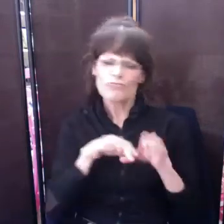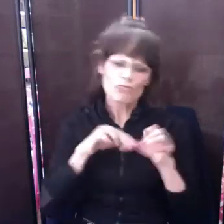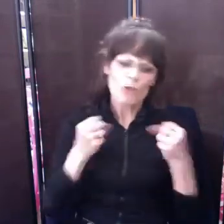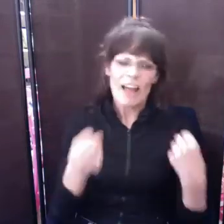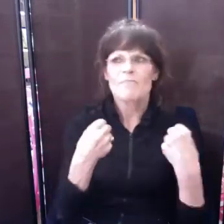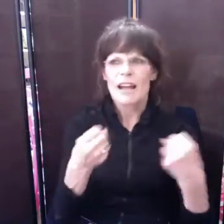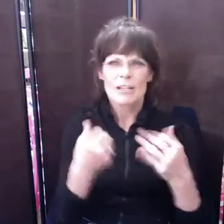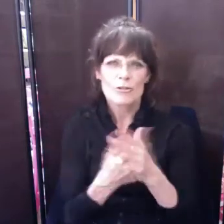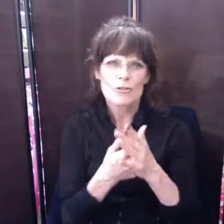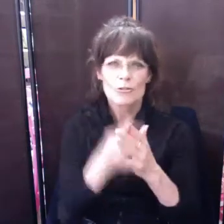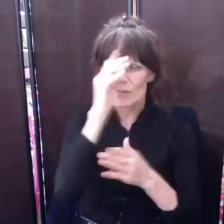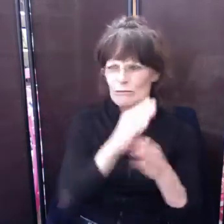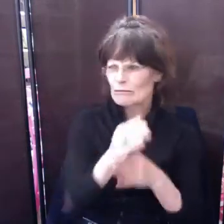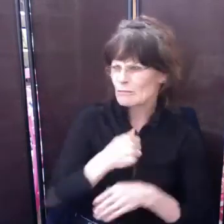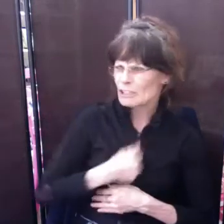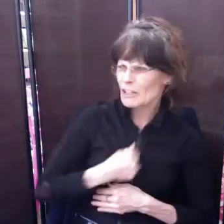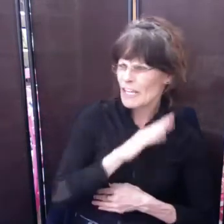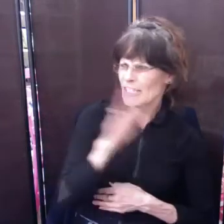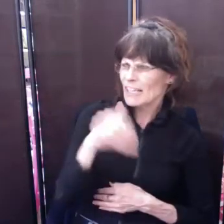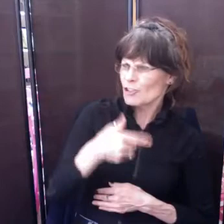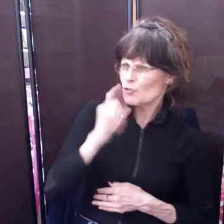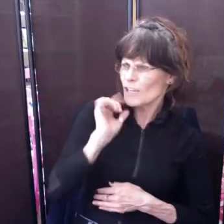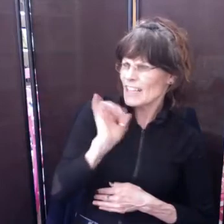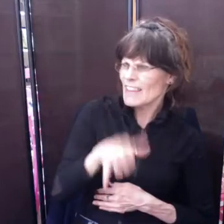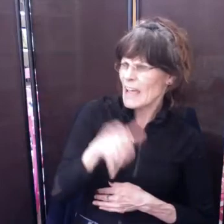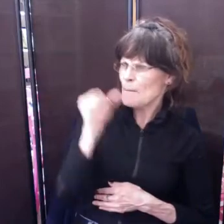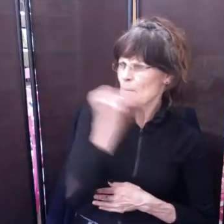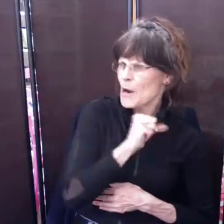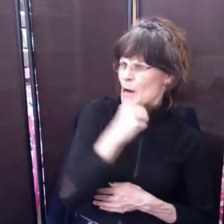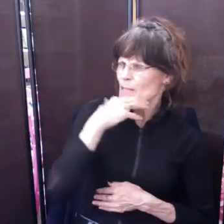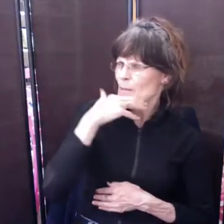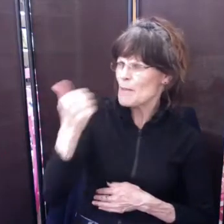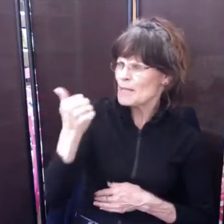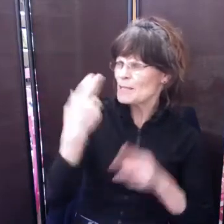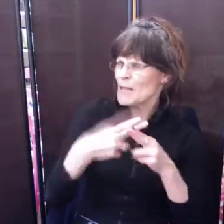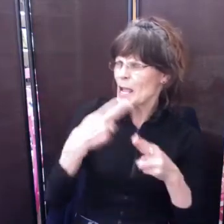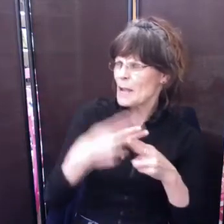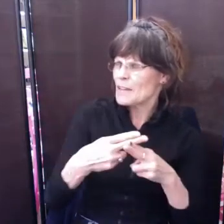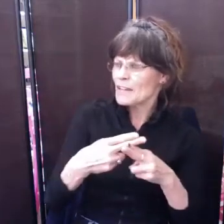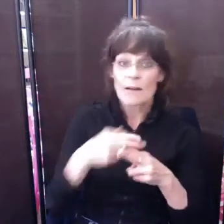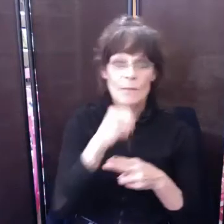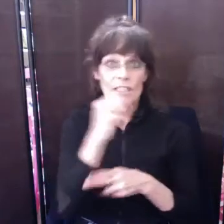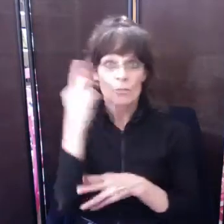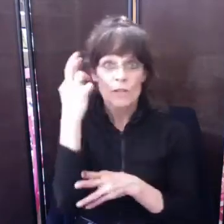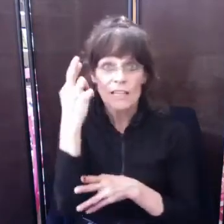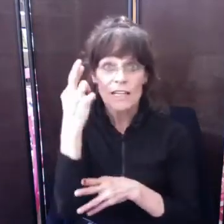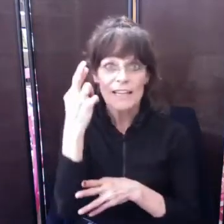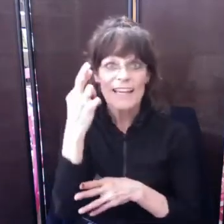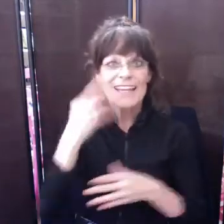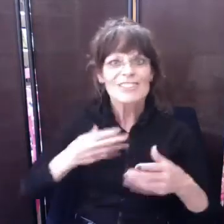I'm so sorry I never drank in there. That bar has the best name, you know? What I didn't realize is it's a strip bar.